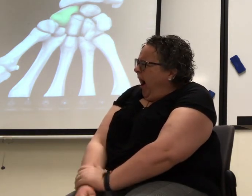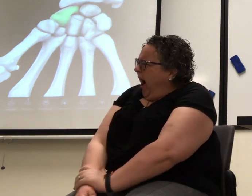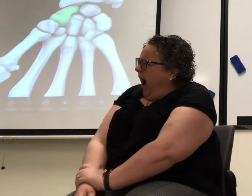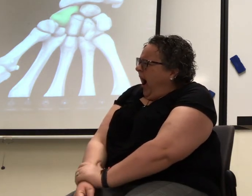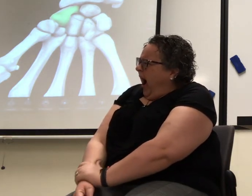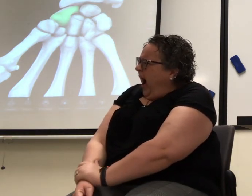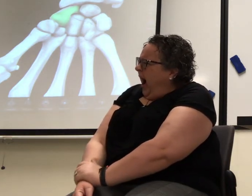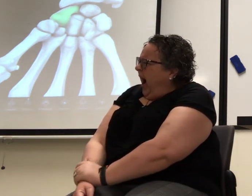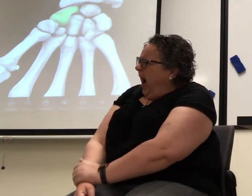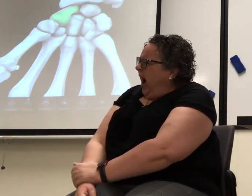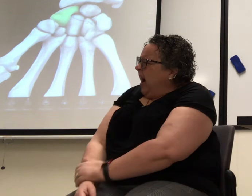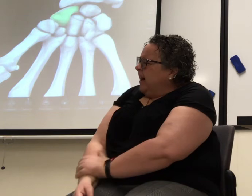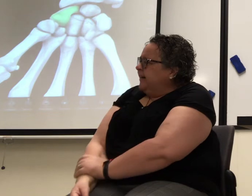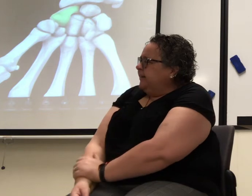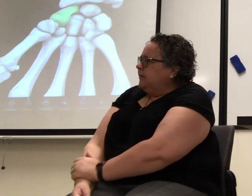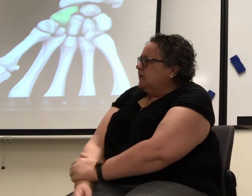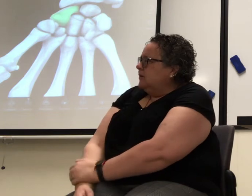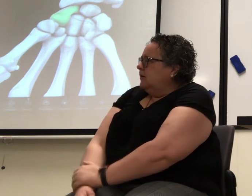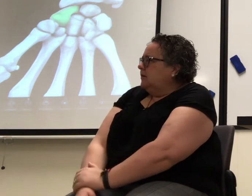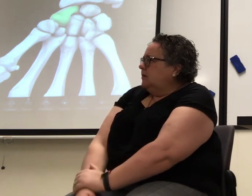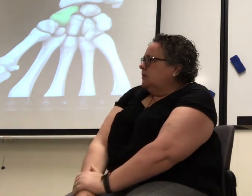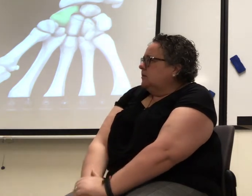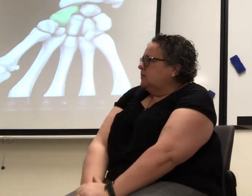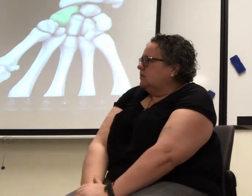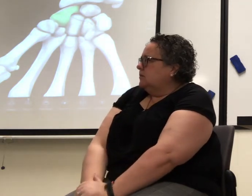and I don't know if it's the right or the left.